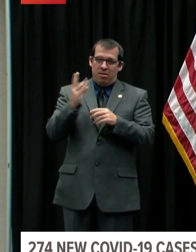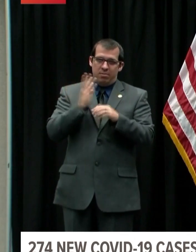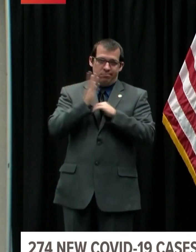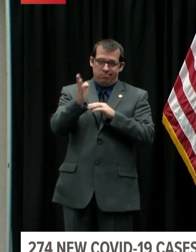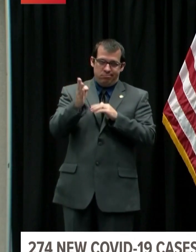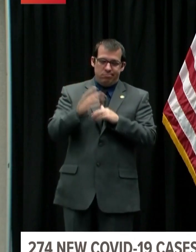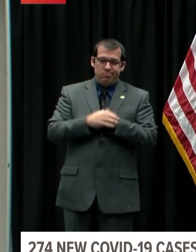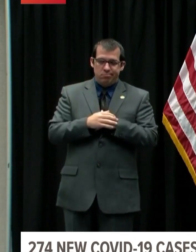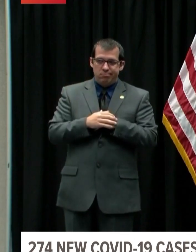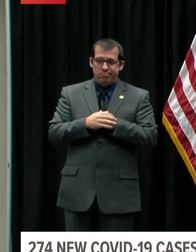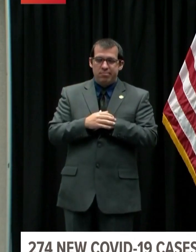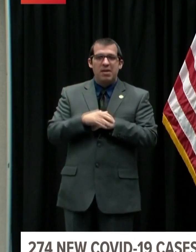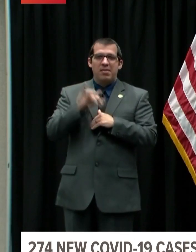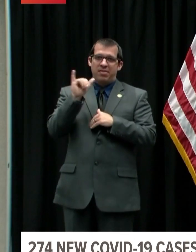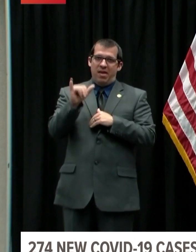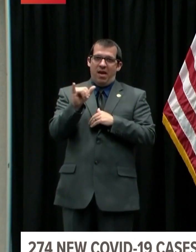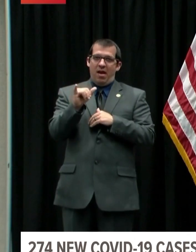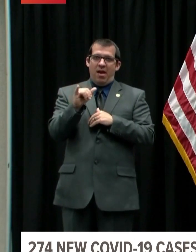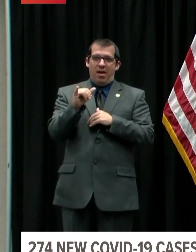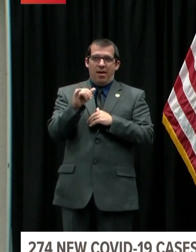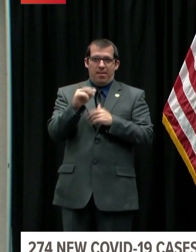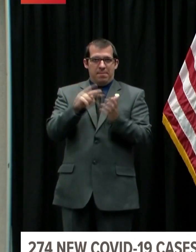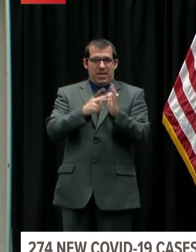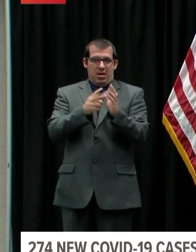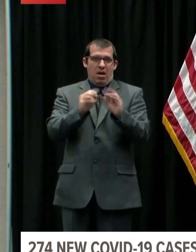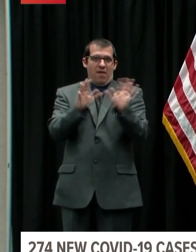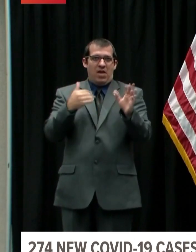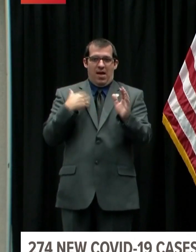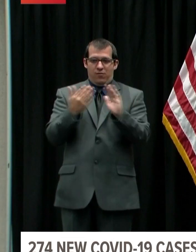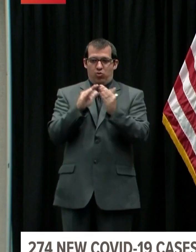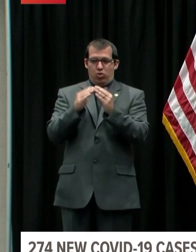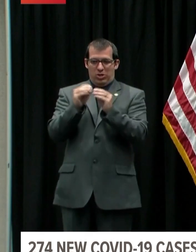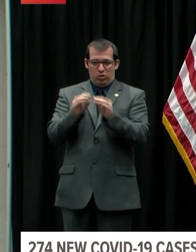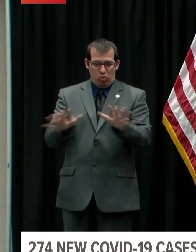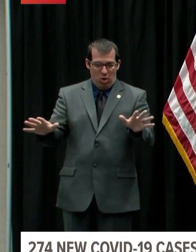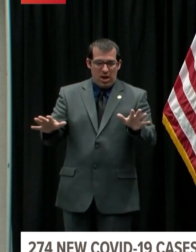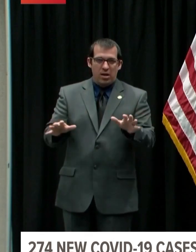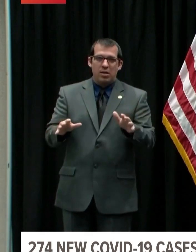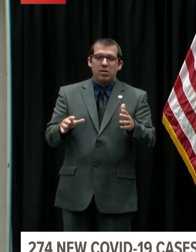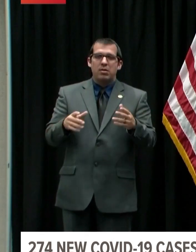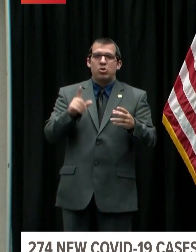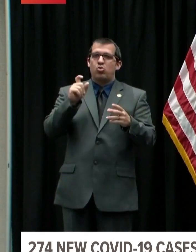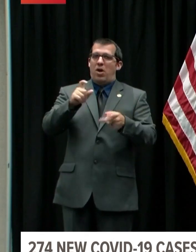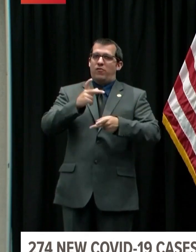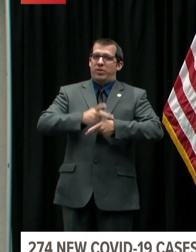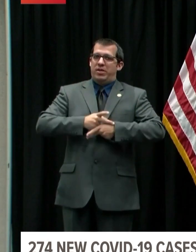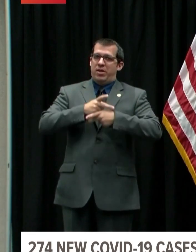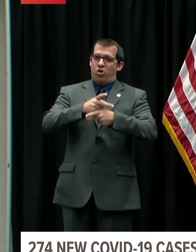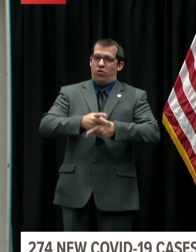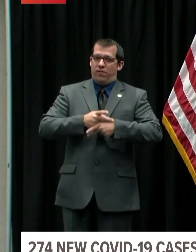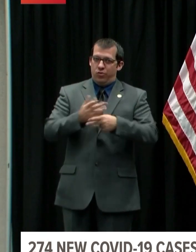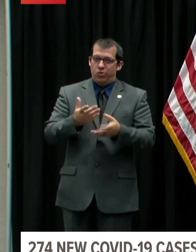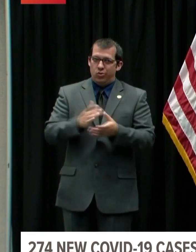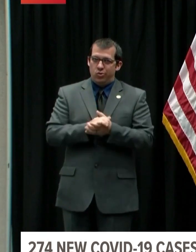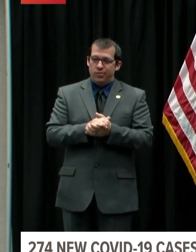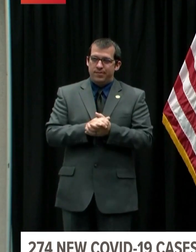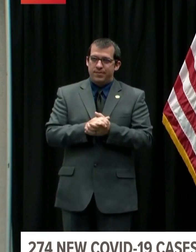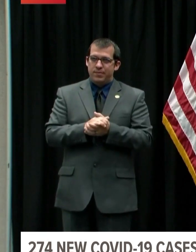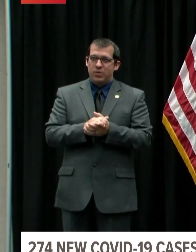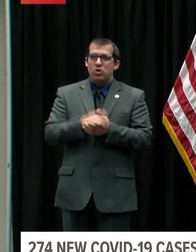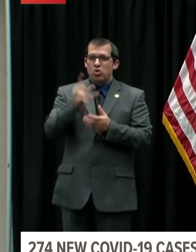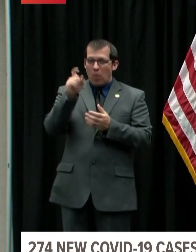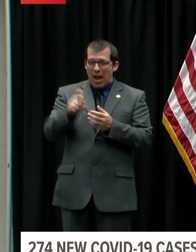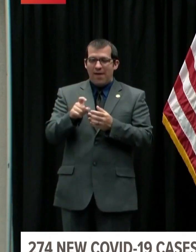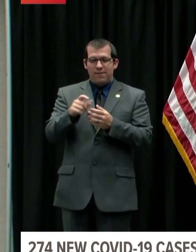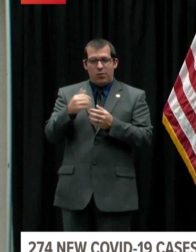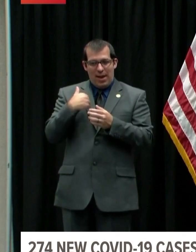And that shows that there is the community spread and that you've got to be very, very careful about it. And you've got to